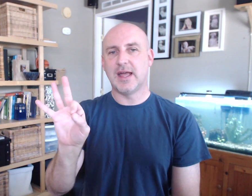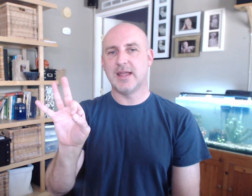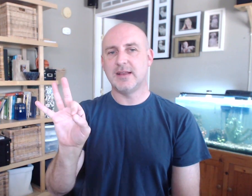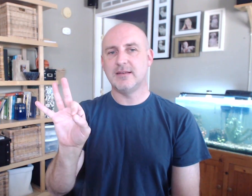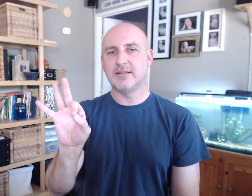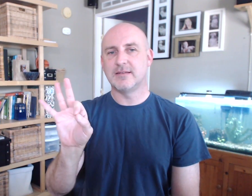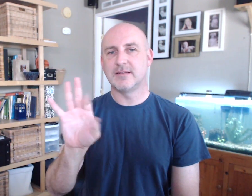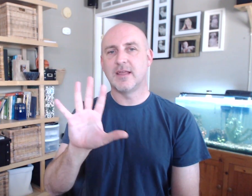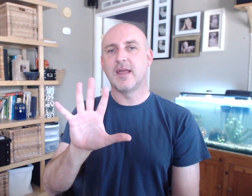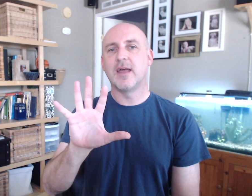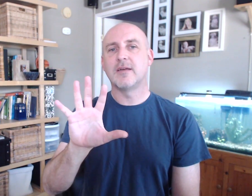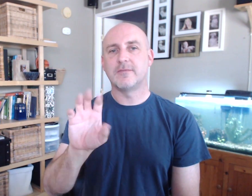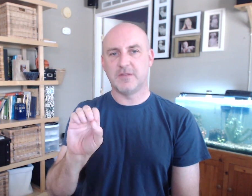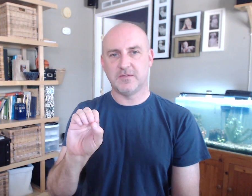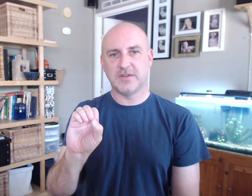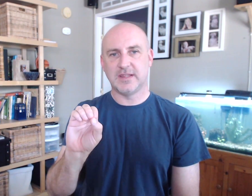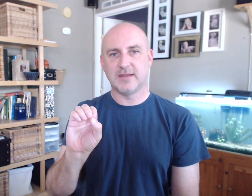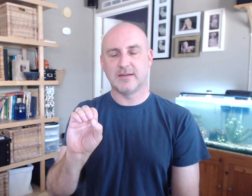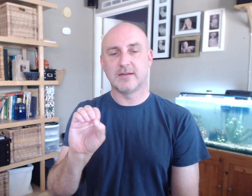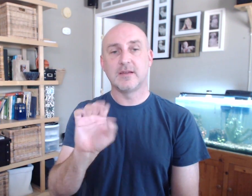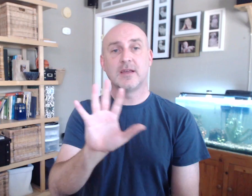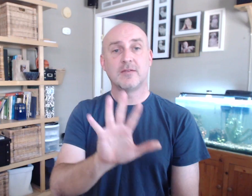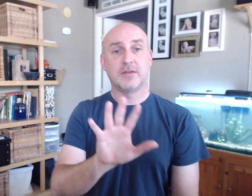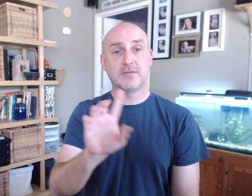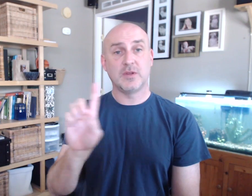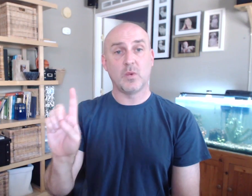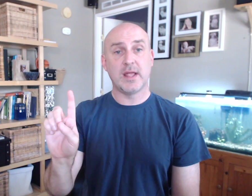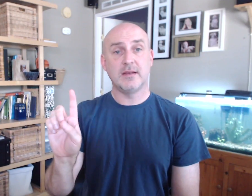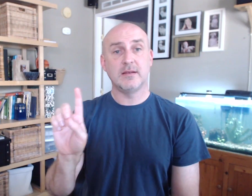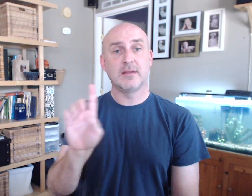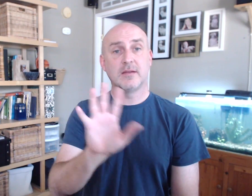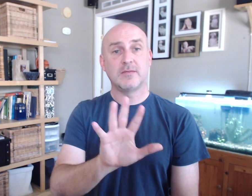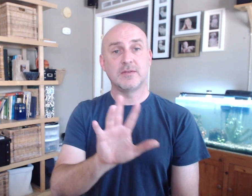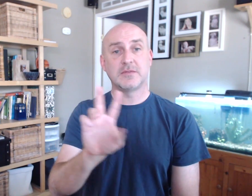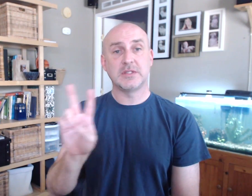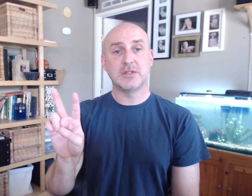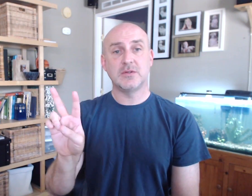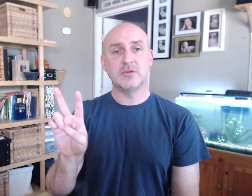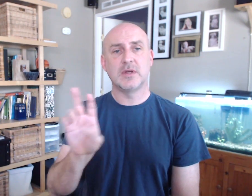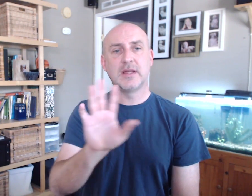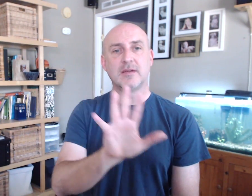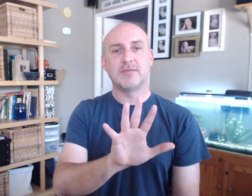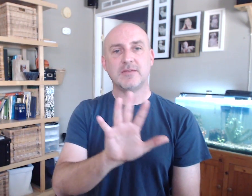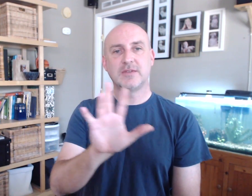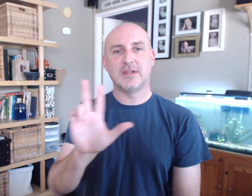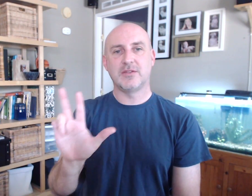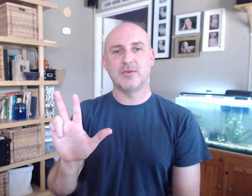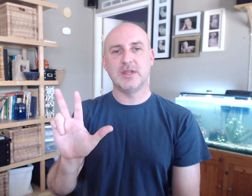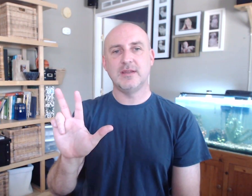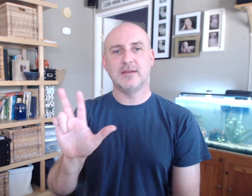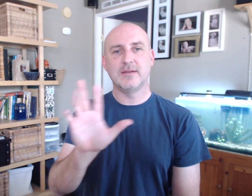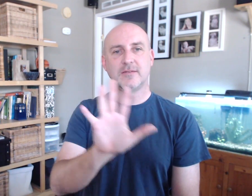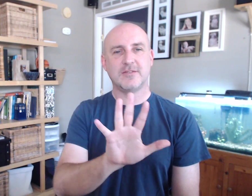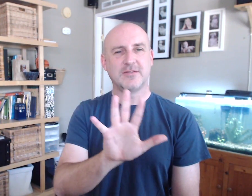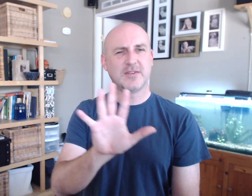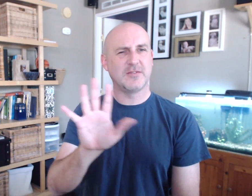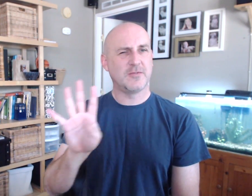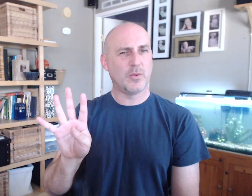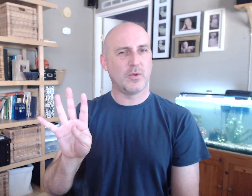49, 50, 51, 52, 53, 54,